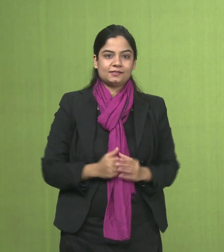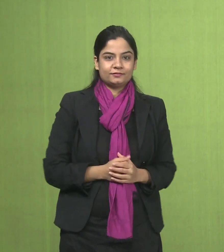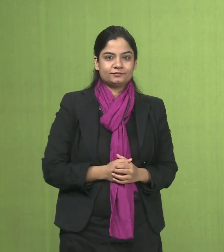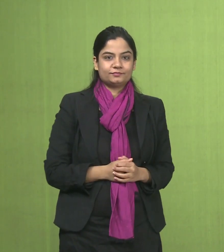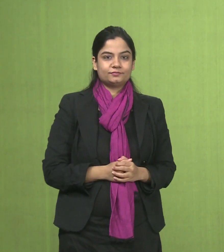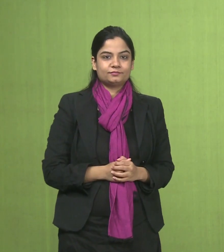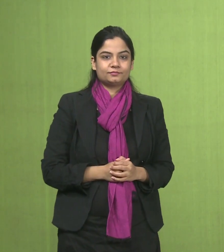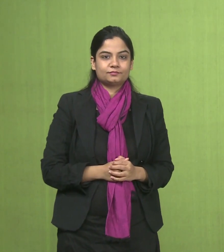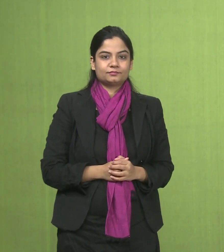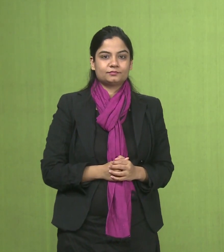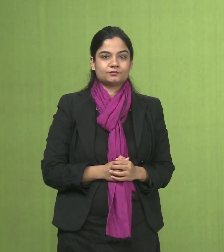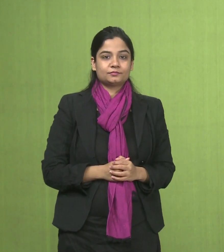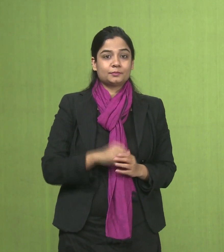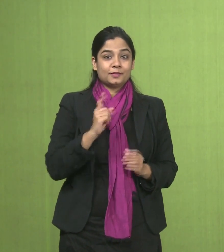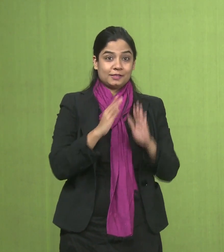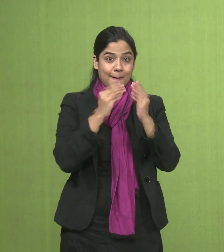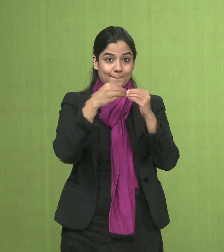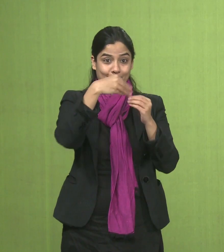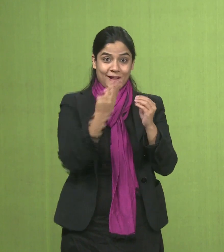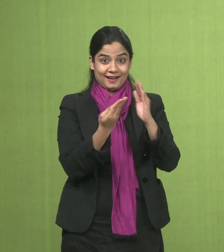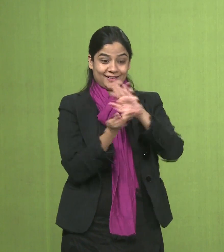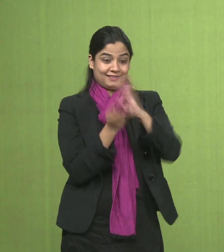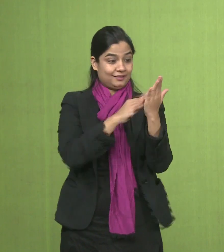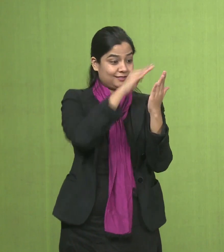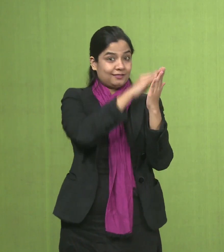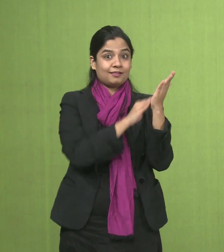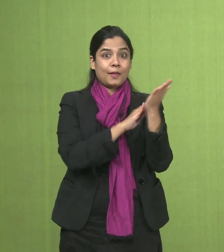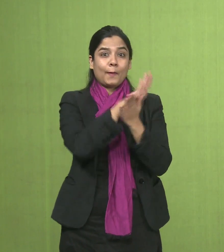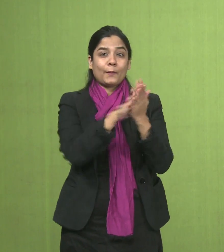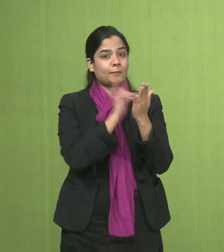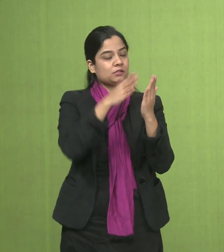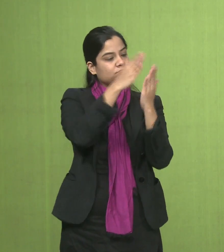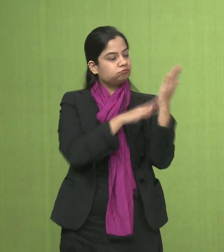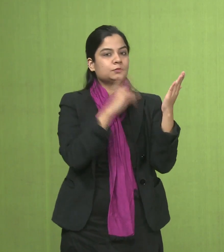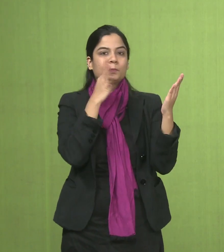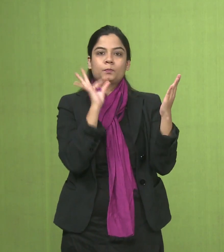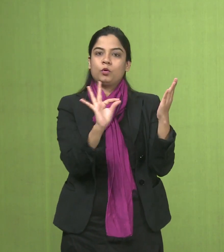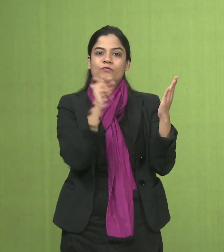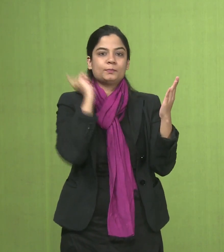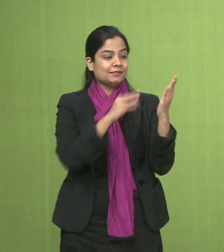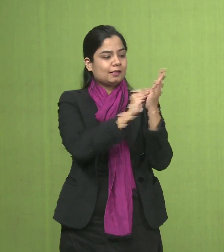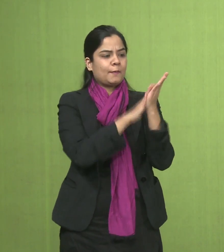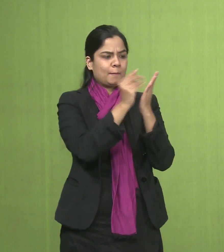and quantity of the product. Take suitable action when in problem. Sometimes the bill also is